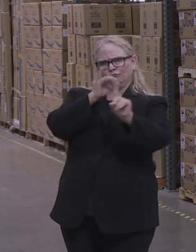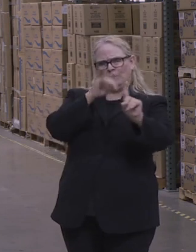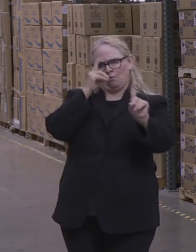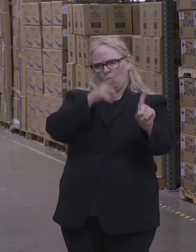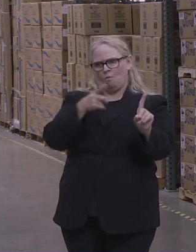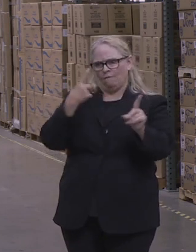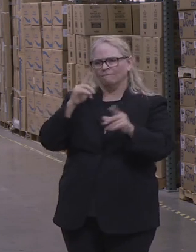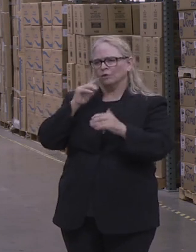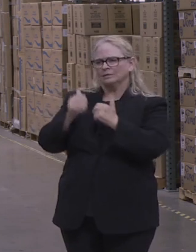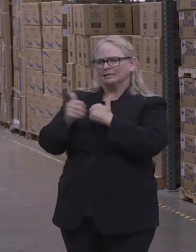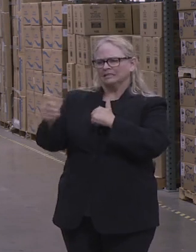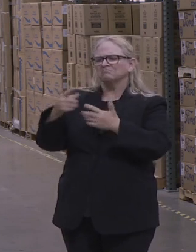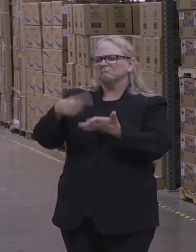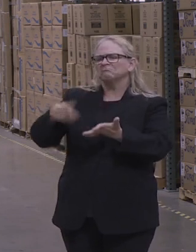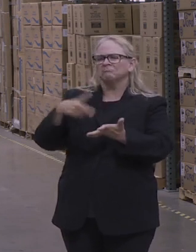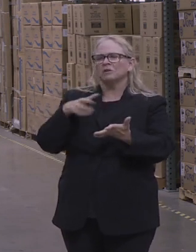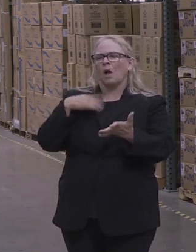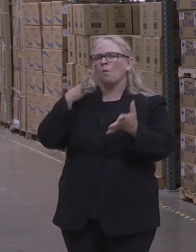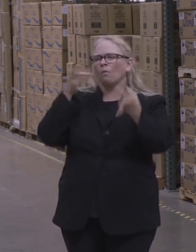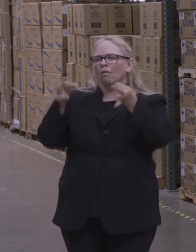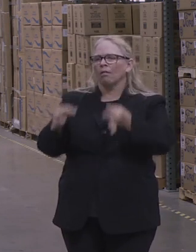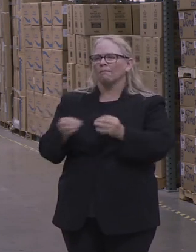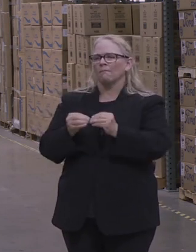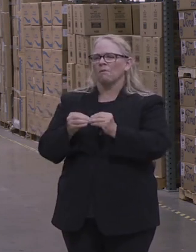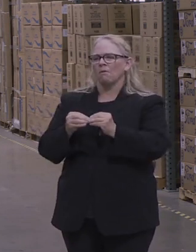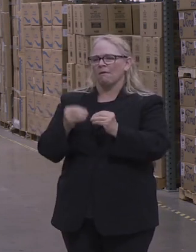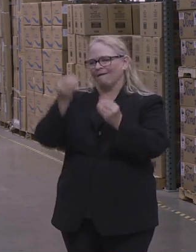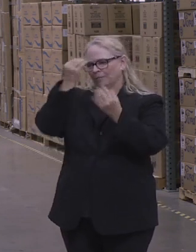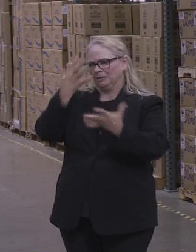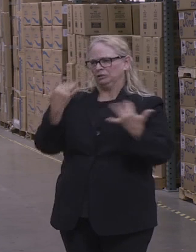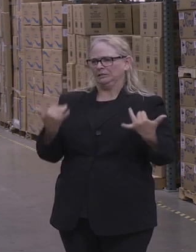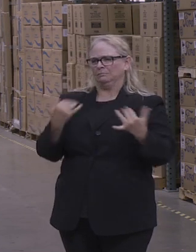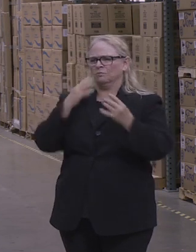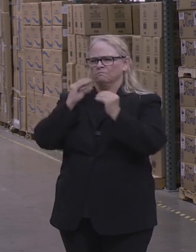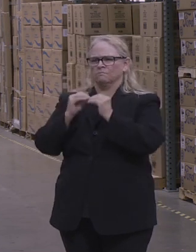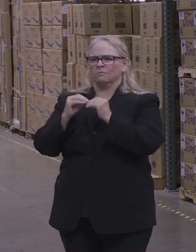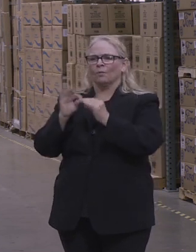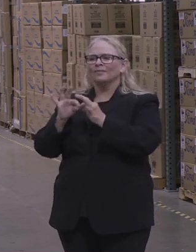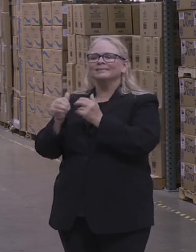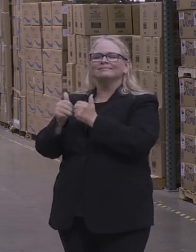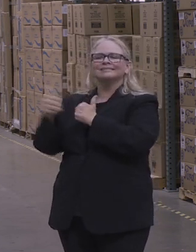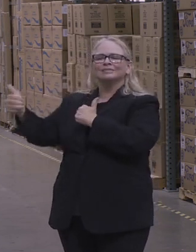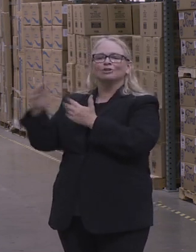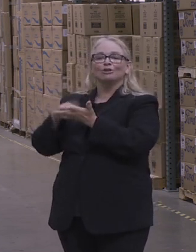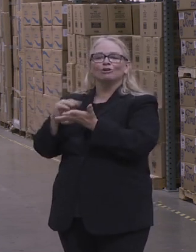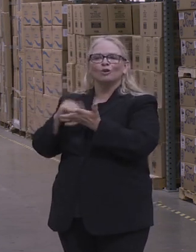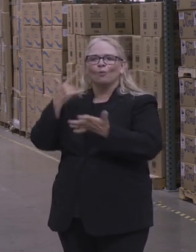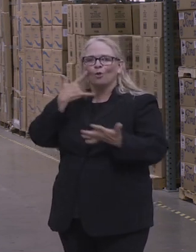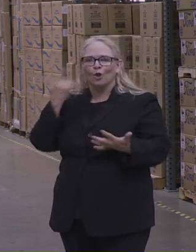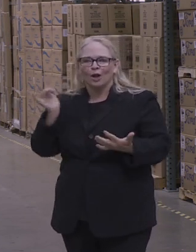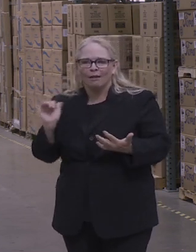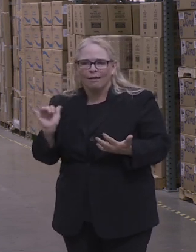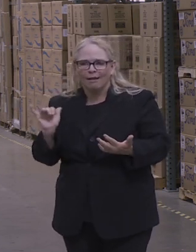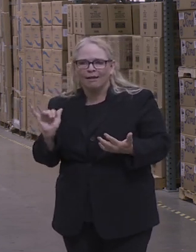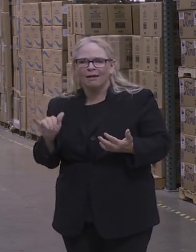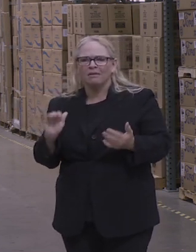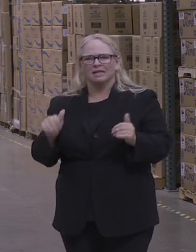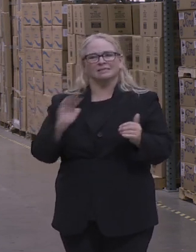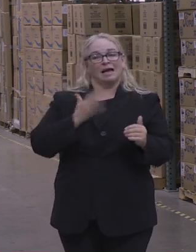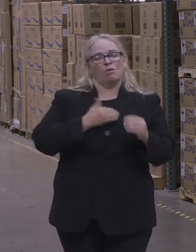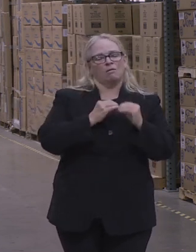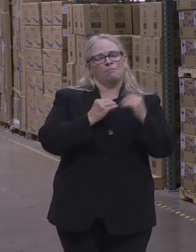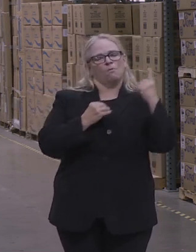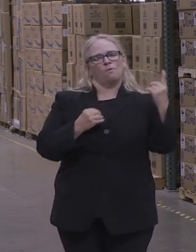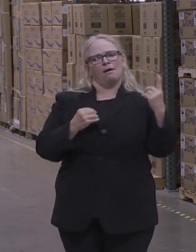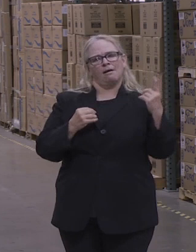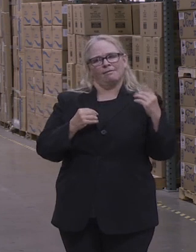in furthering that effort to address the digital divide. This is our top concern in this state, issue of equity. And